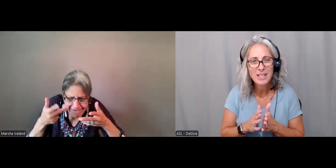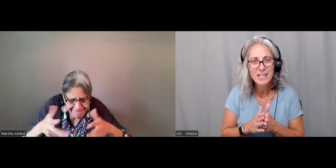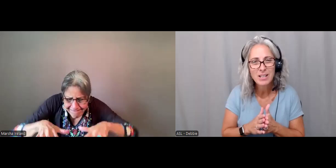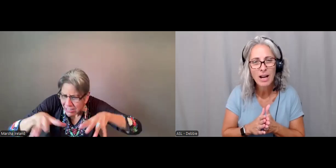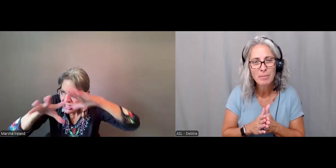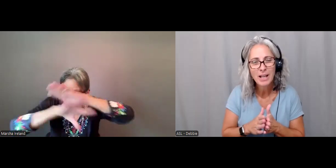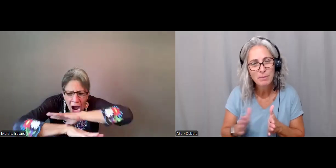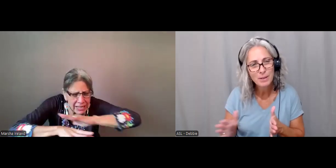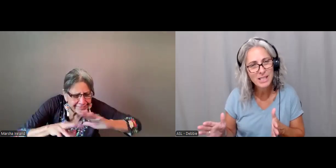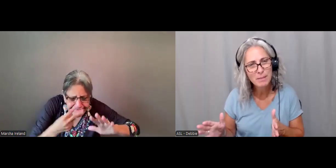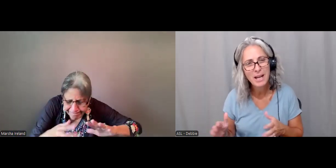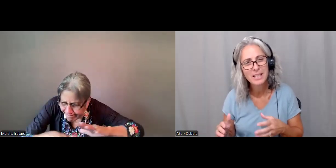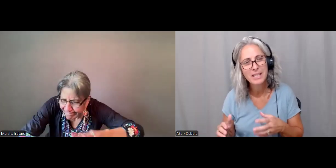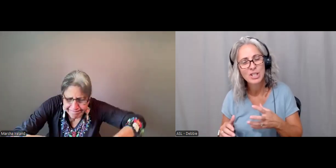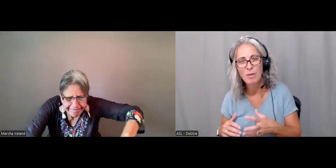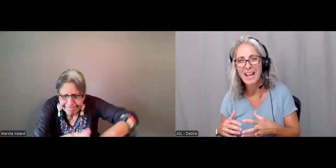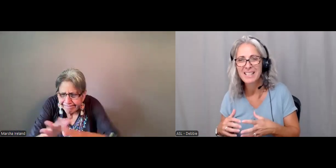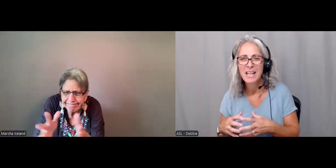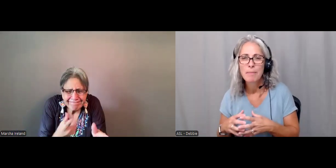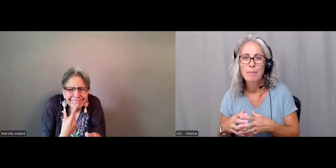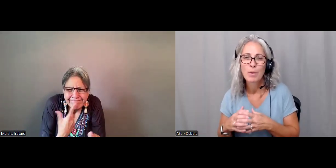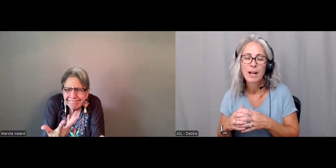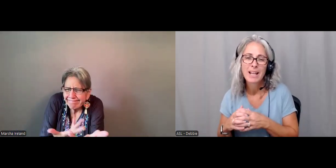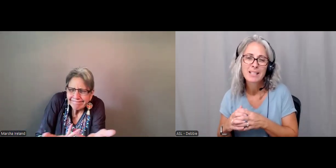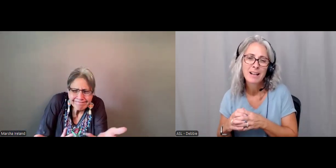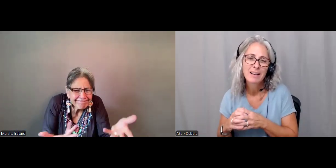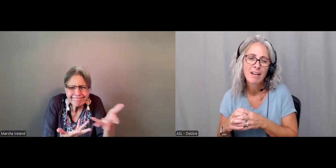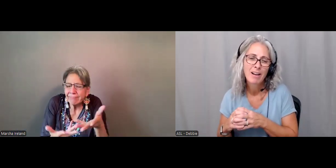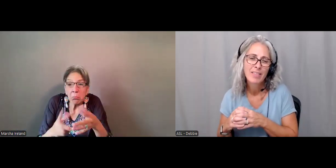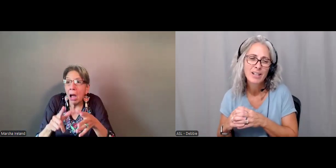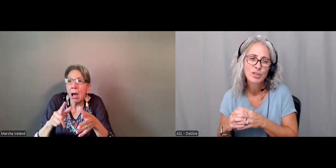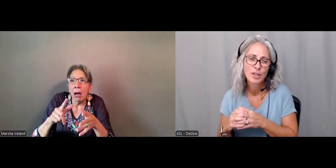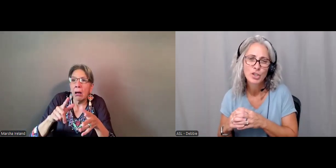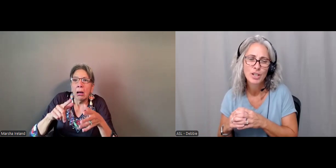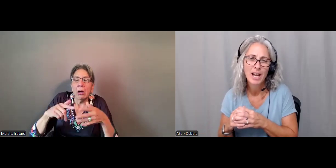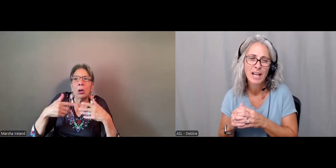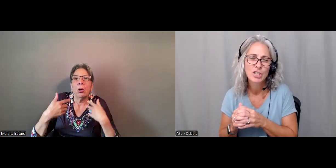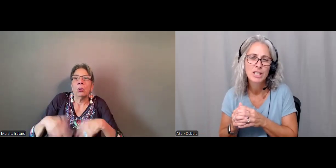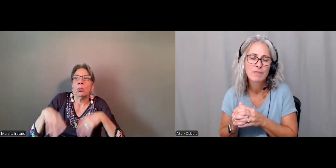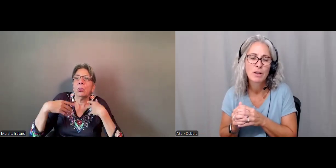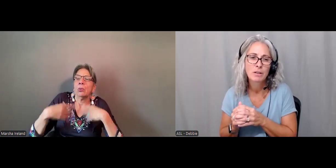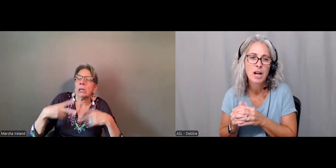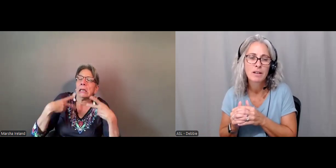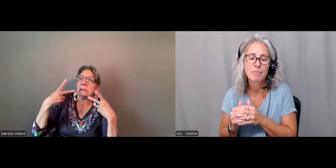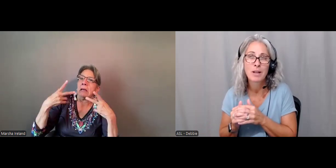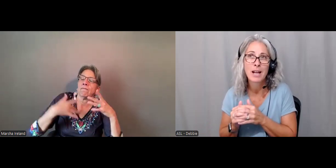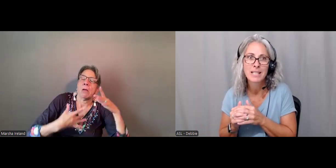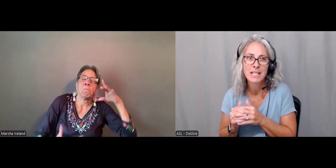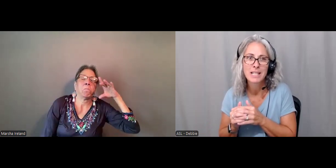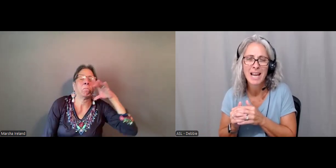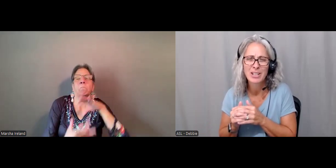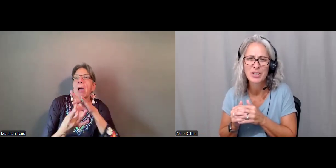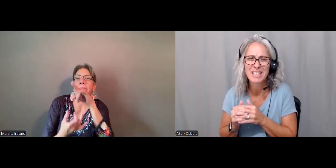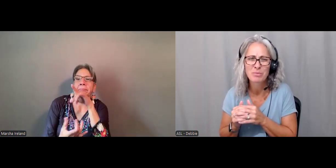prior to this time, like I'd participated in sweat, but when I had done that tradition, I just felt kind of